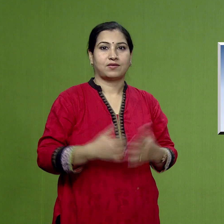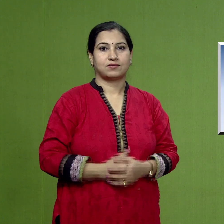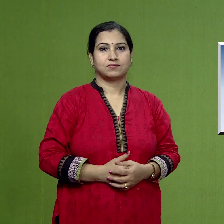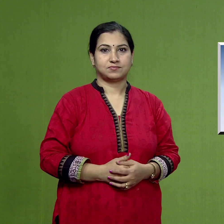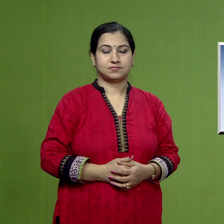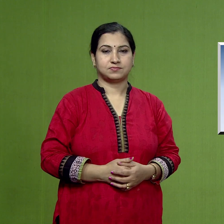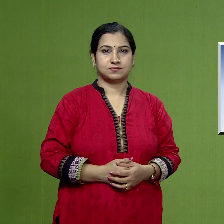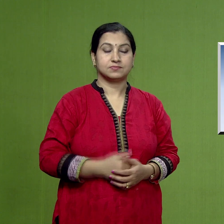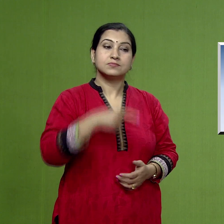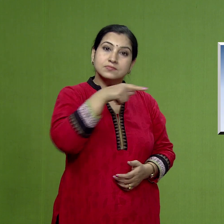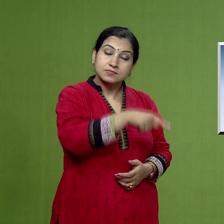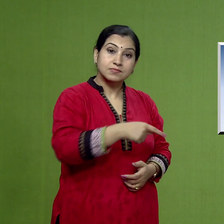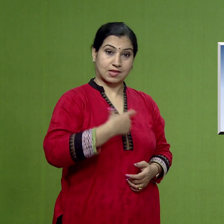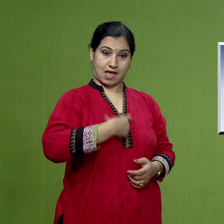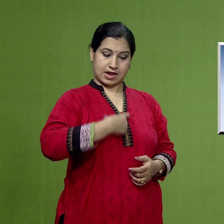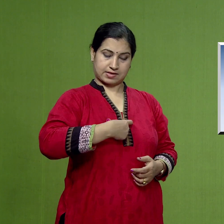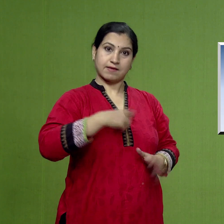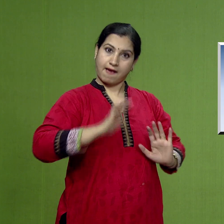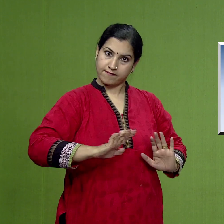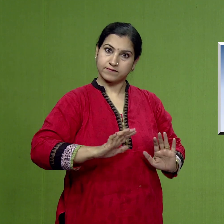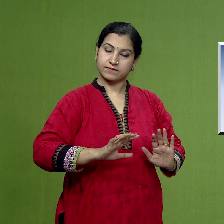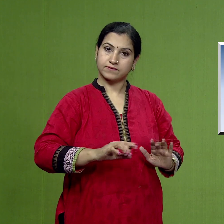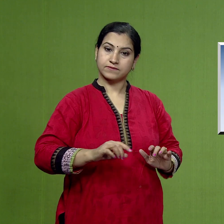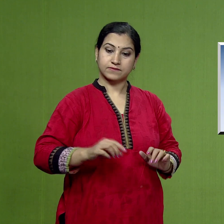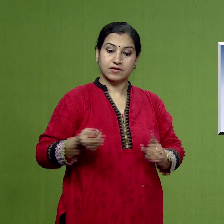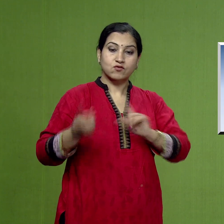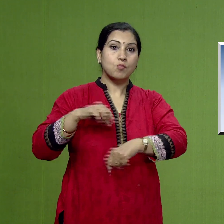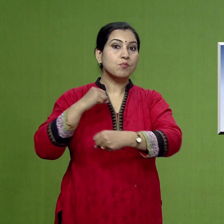They have ID cards of Census of India.